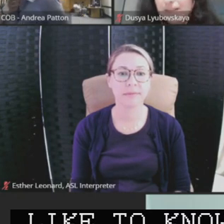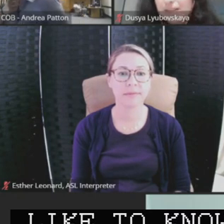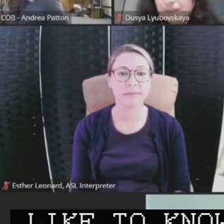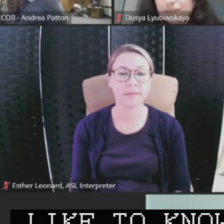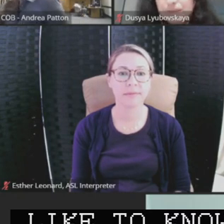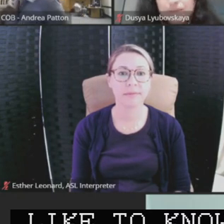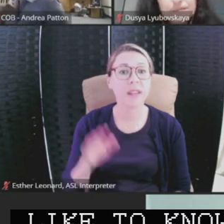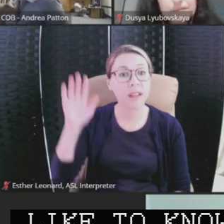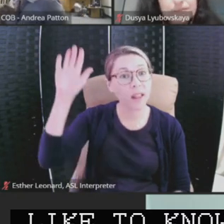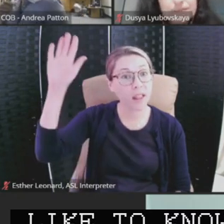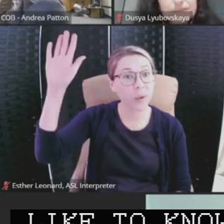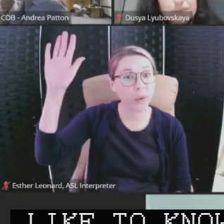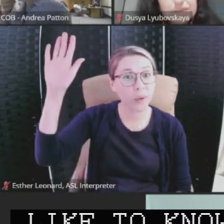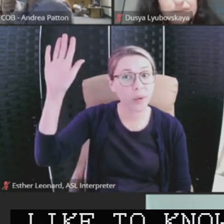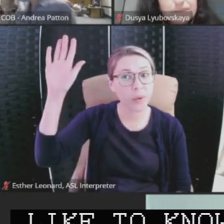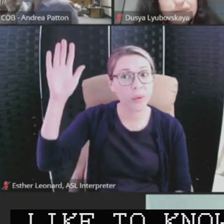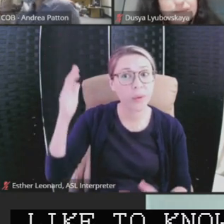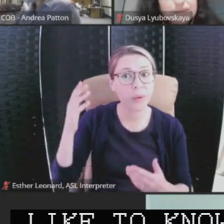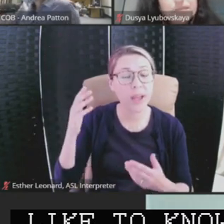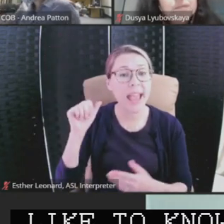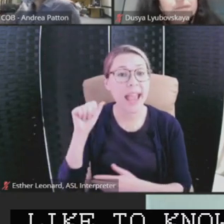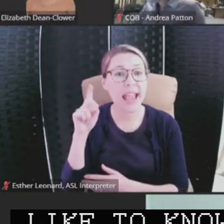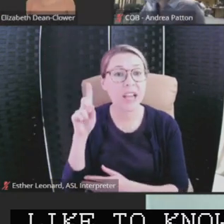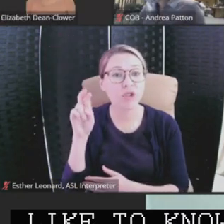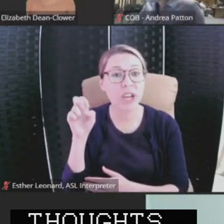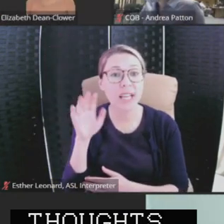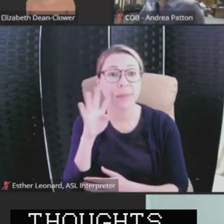Okay. This is Andrea. I see Patricia has got a comment.